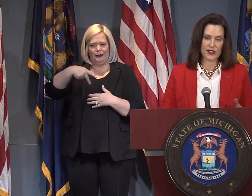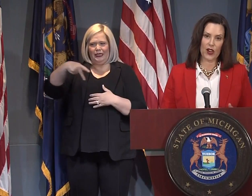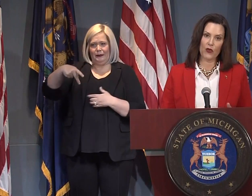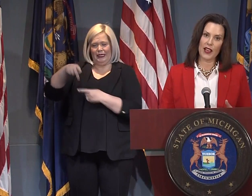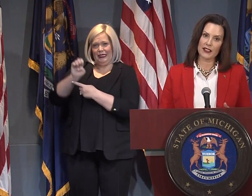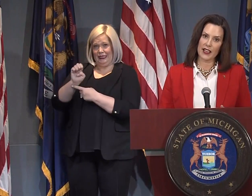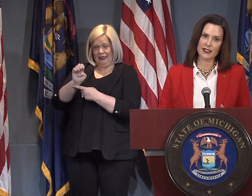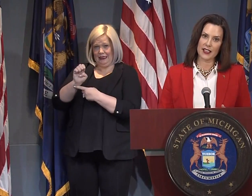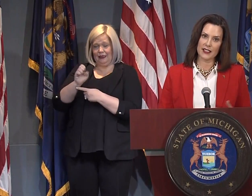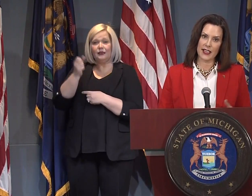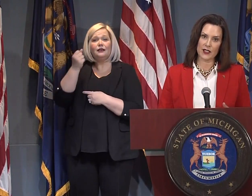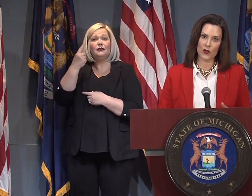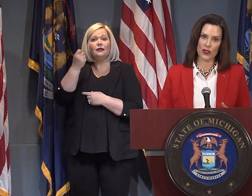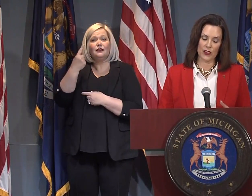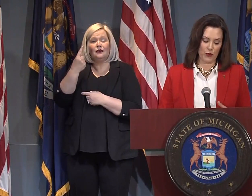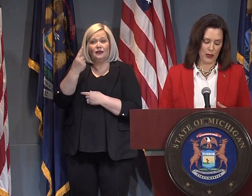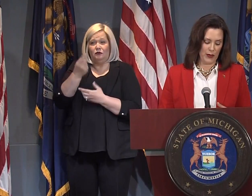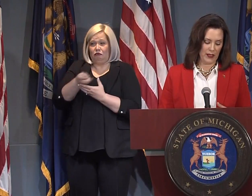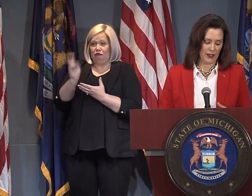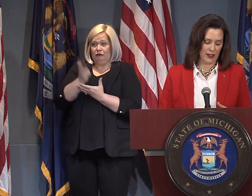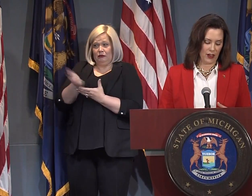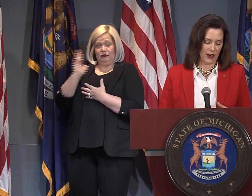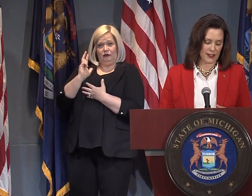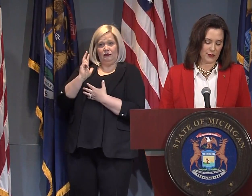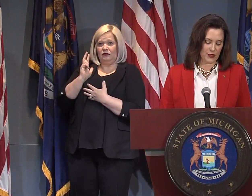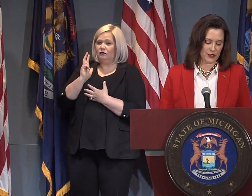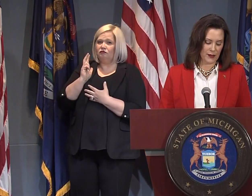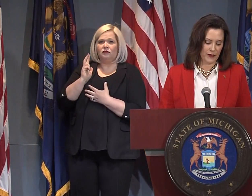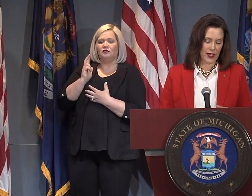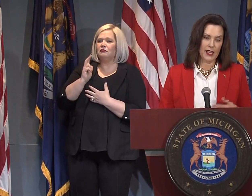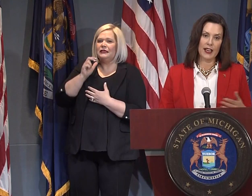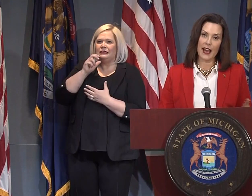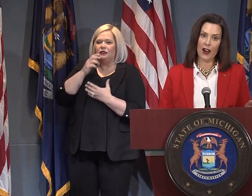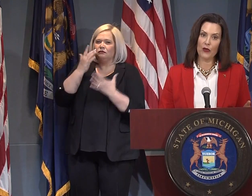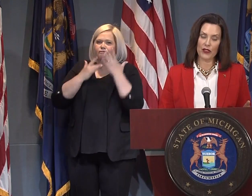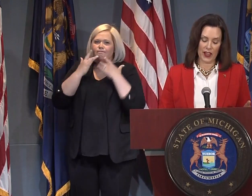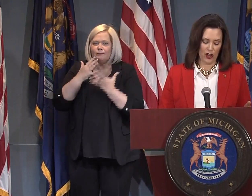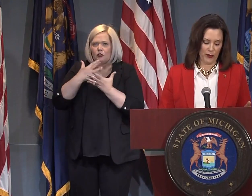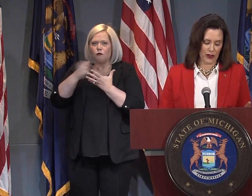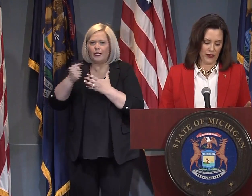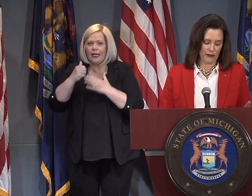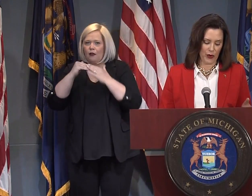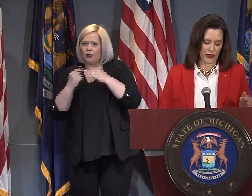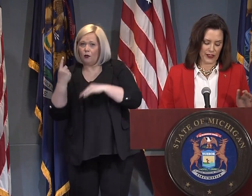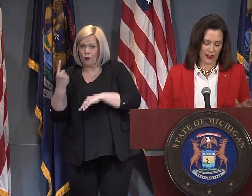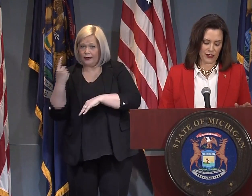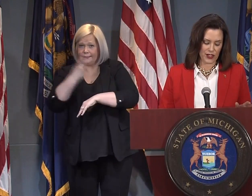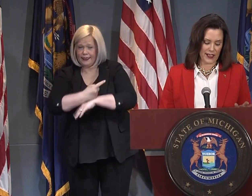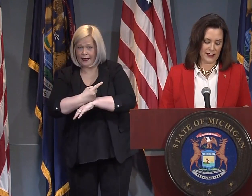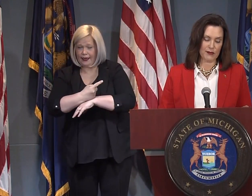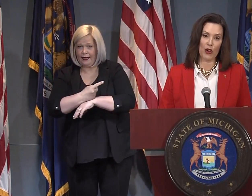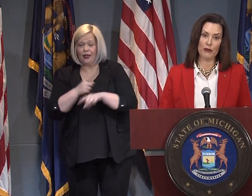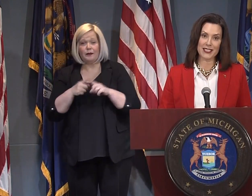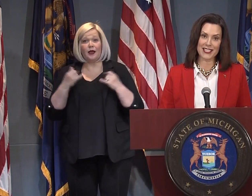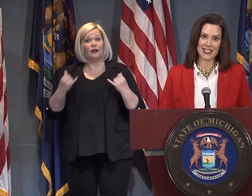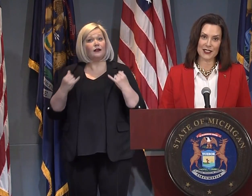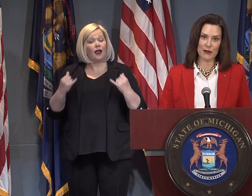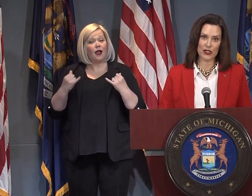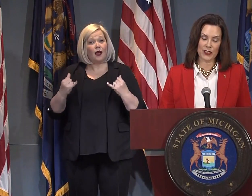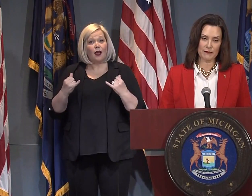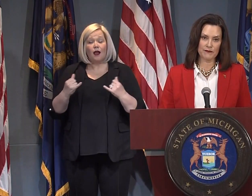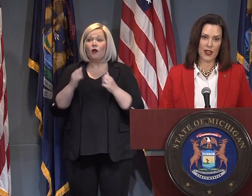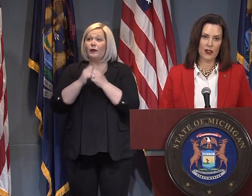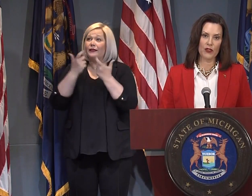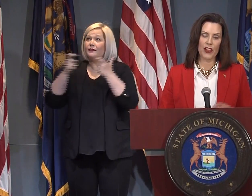of weeks ago, we had less than a day's worth of PPE in our hospitals. Now, with the help of both large and small businesses